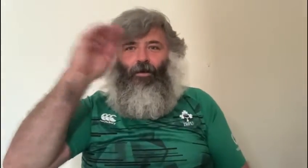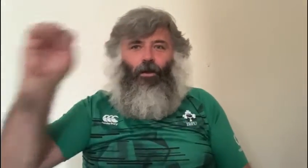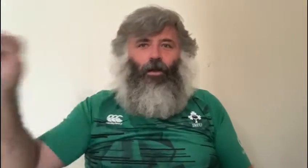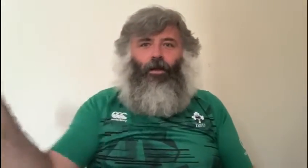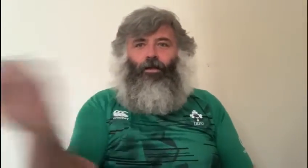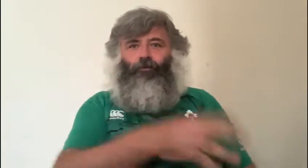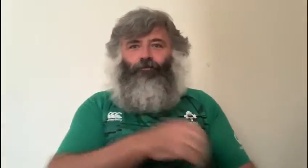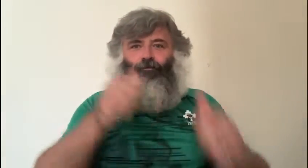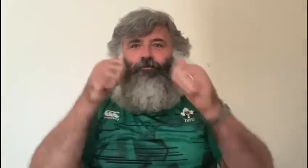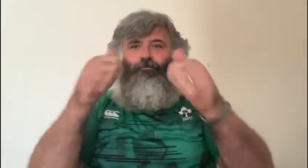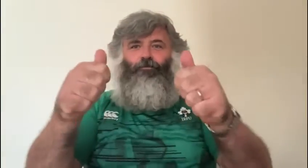Hello all.